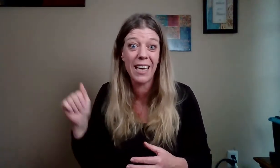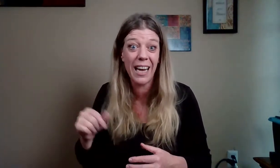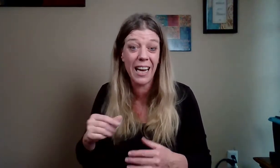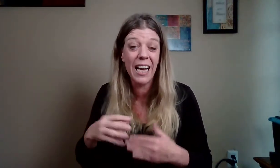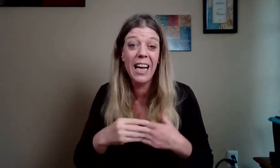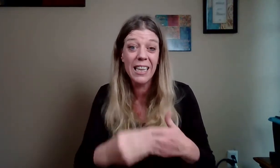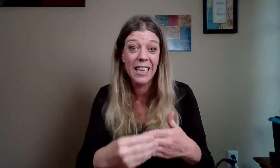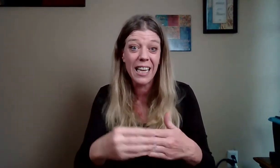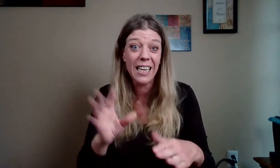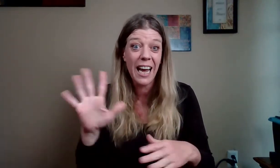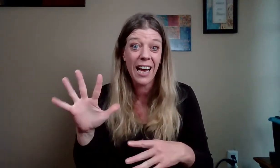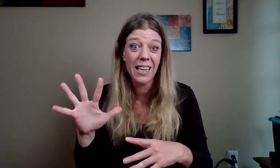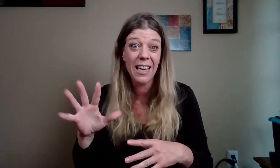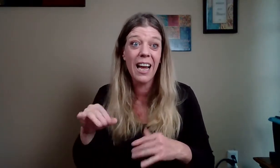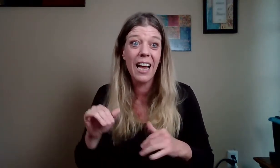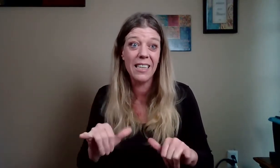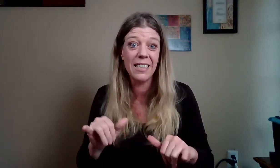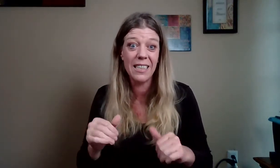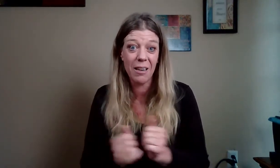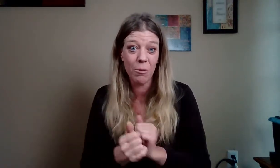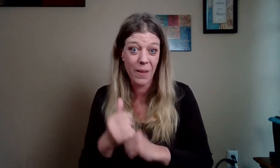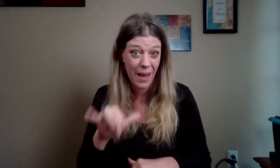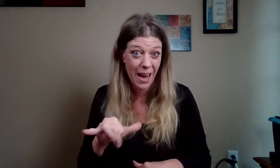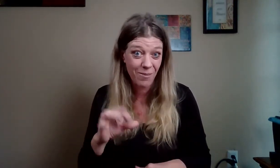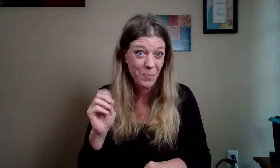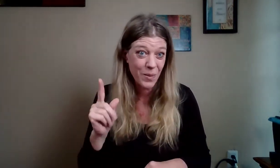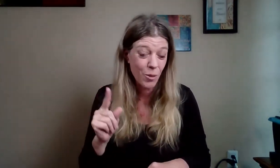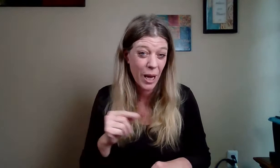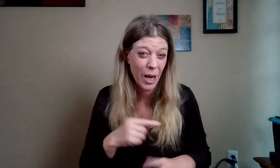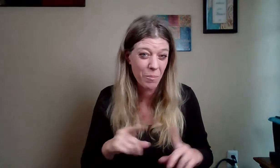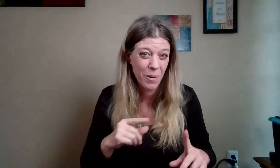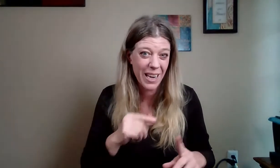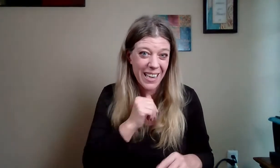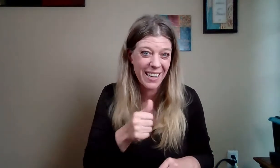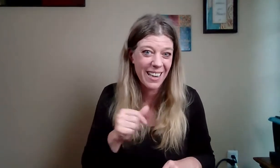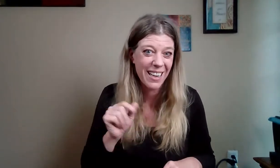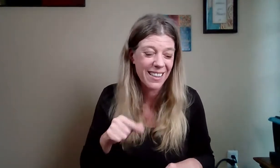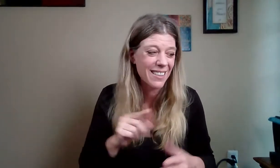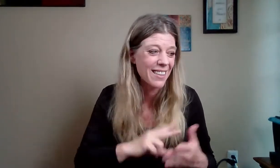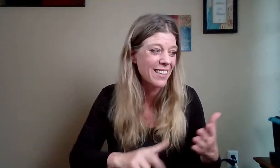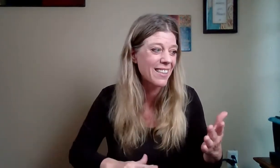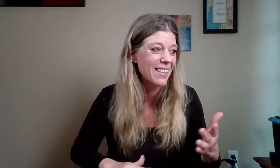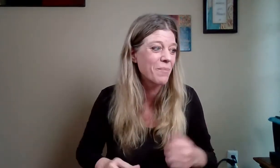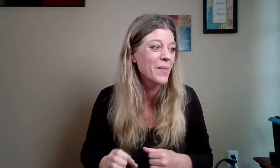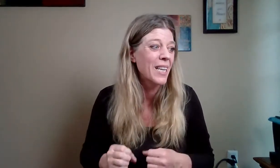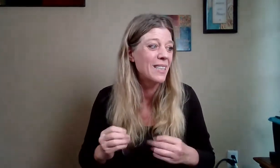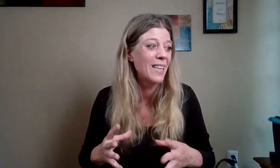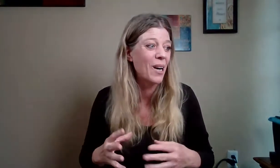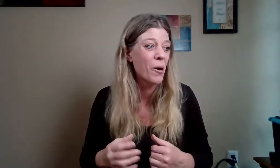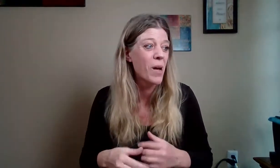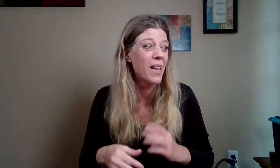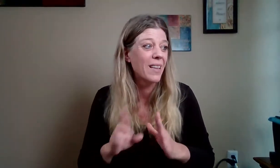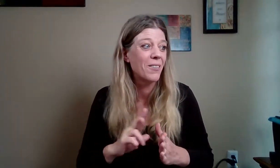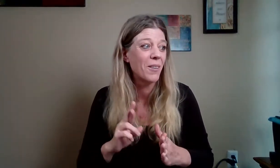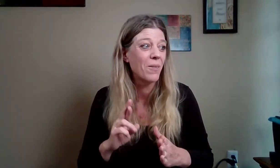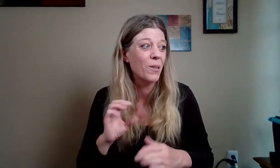pick a lead hand and stay with that. Okay, but not this lesson. So let's